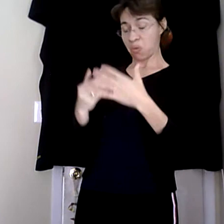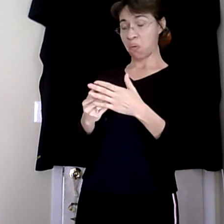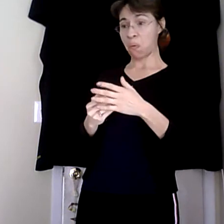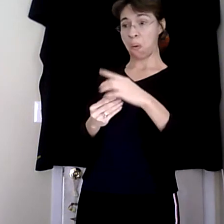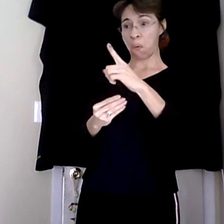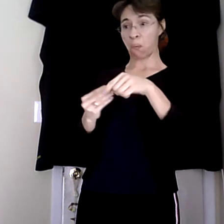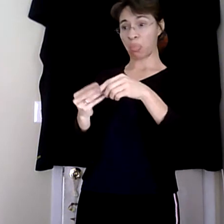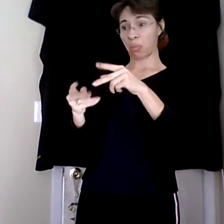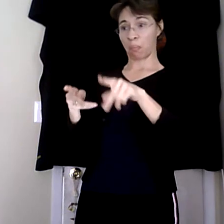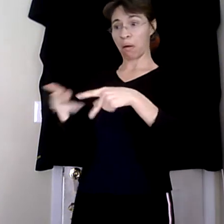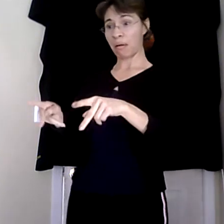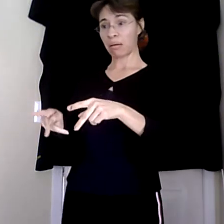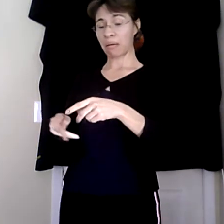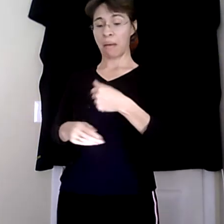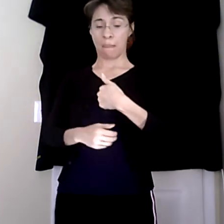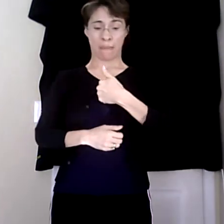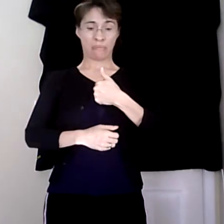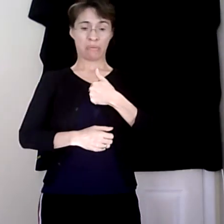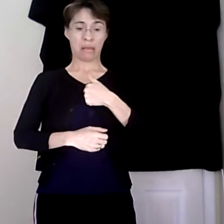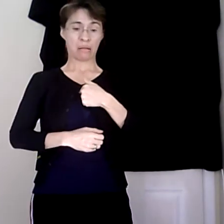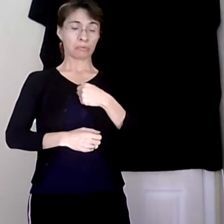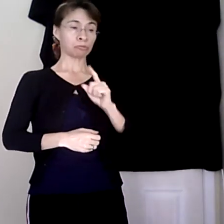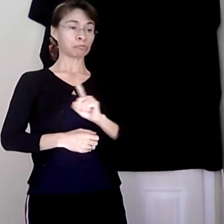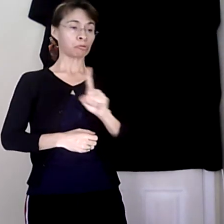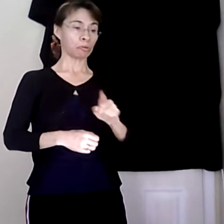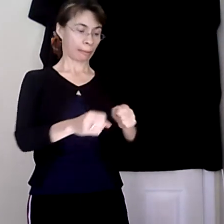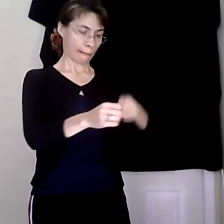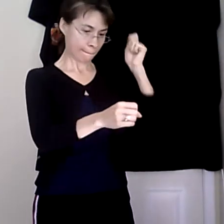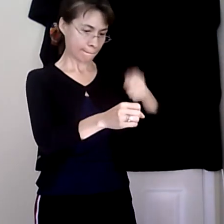We can do that, but come and look at the yard, don't you think?